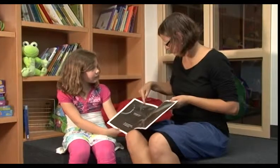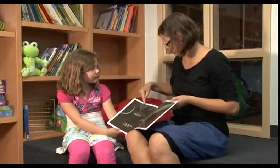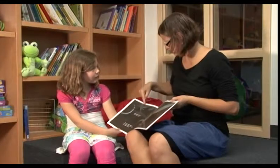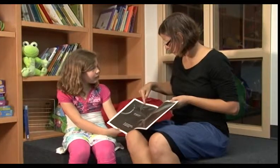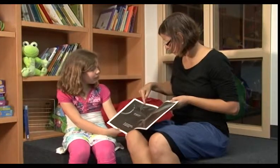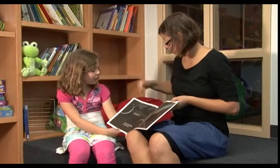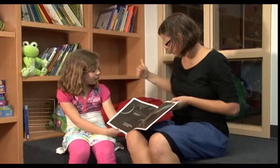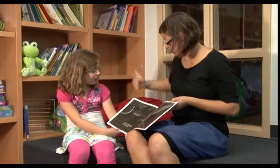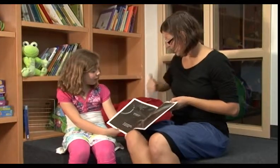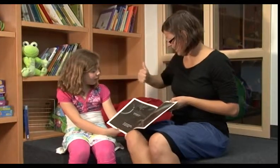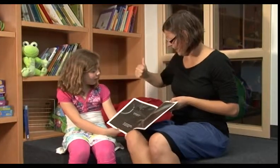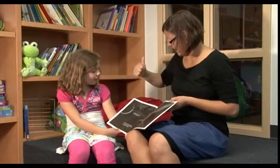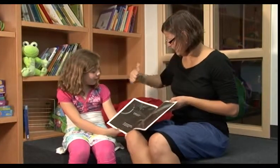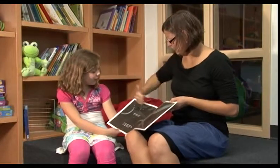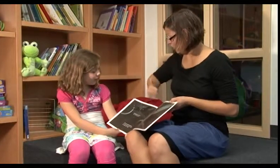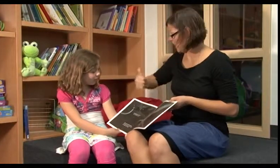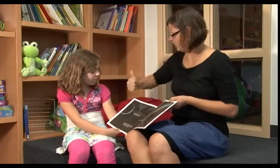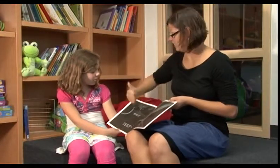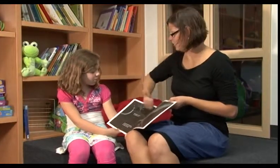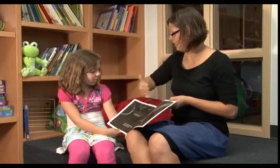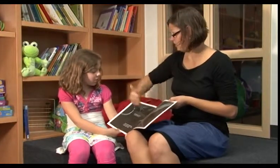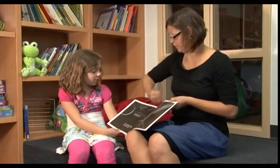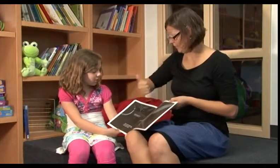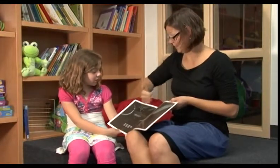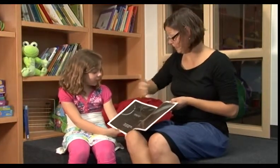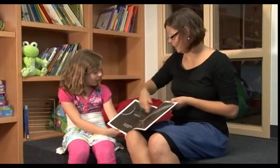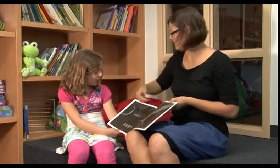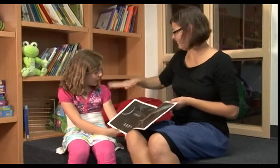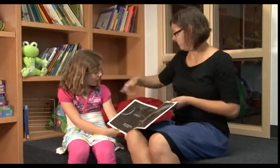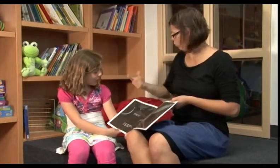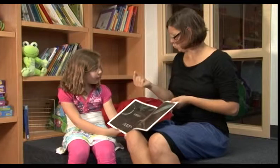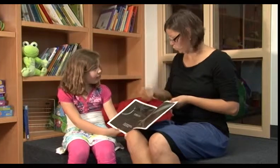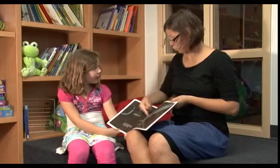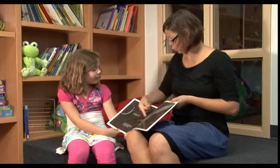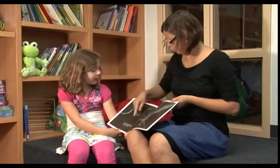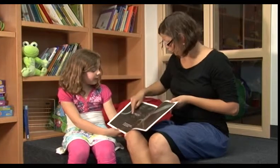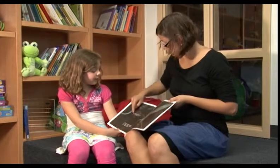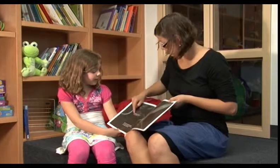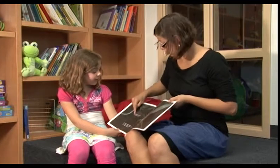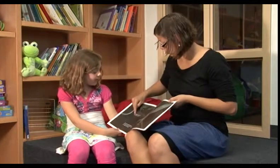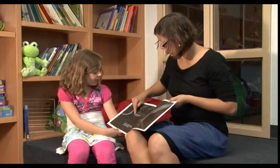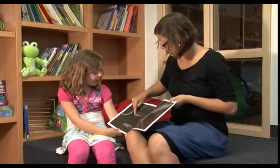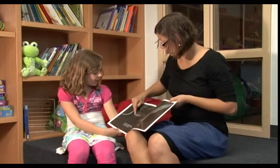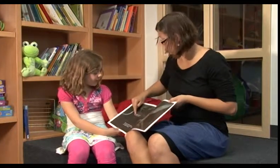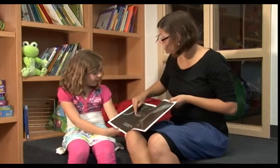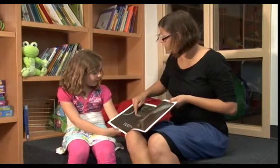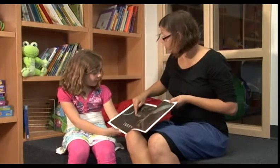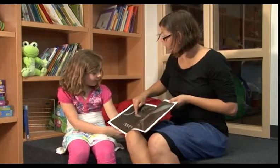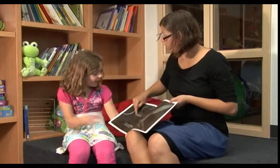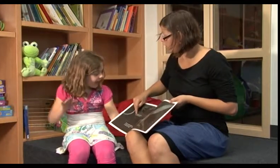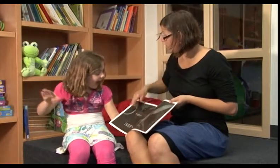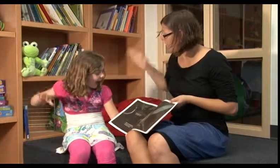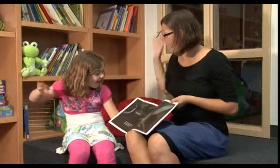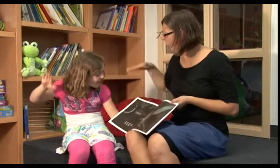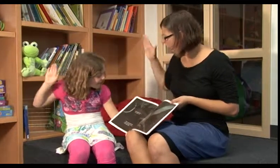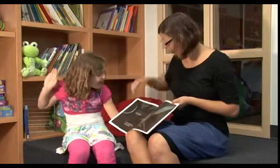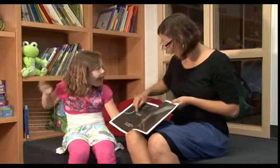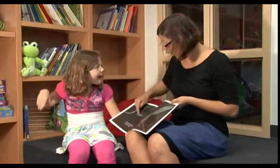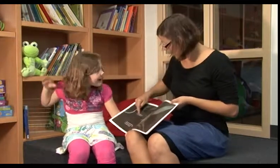The wolf is chasing. What are they doing? What is it doing? It's flying.